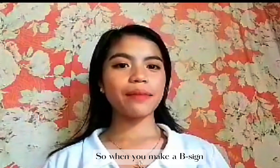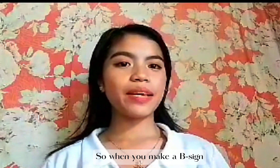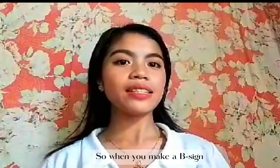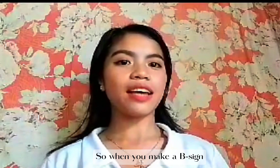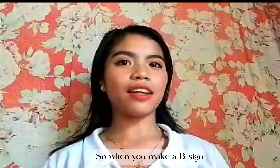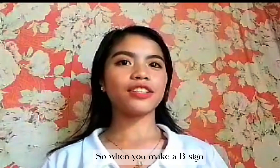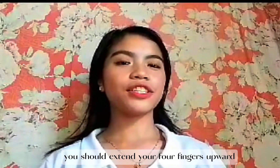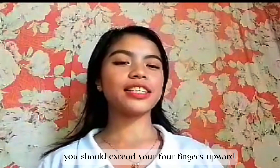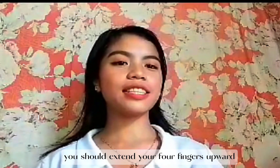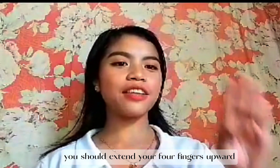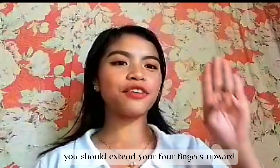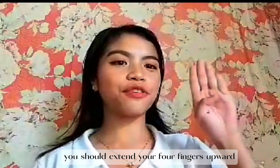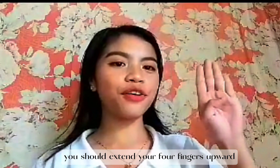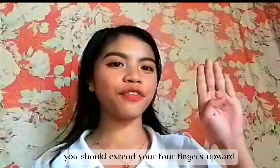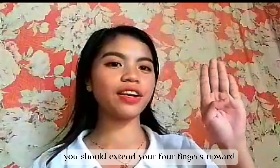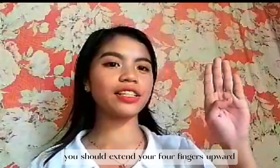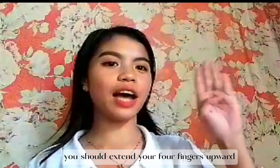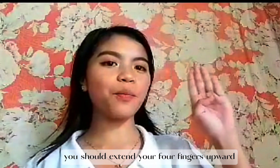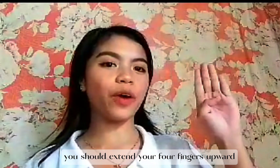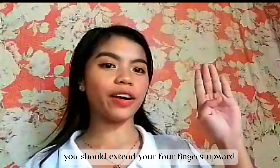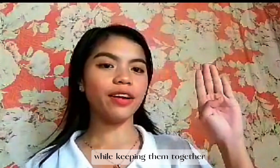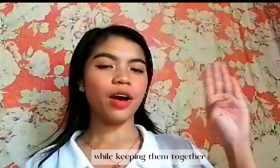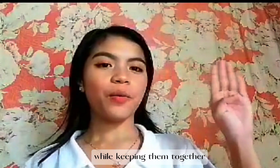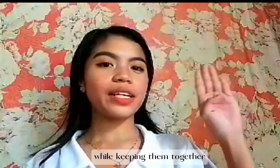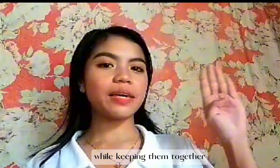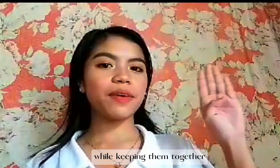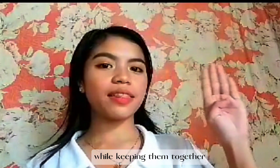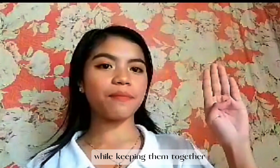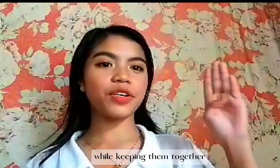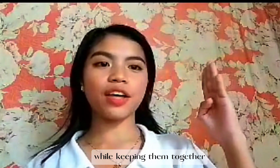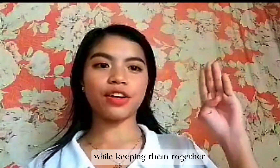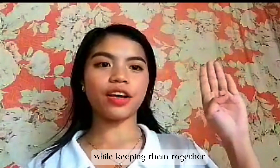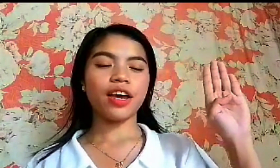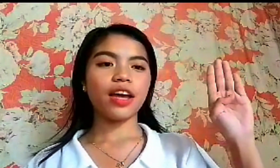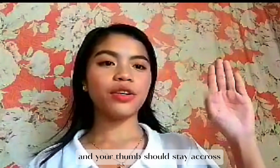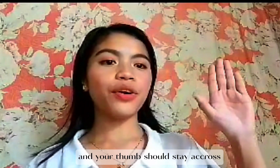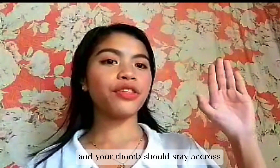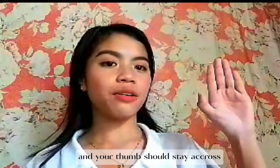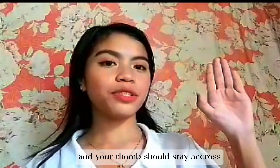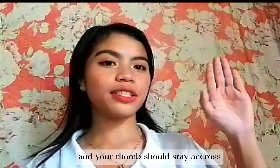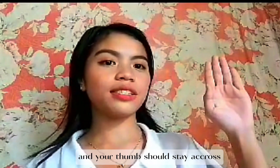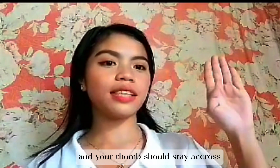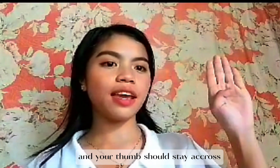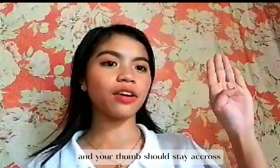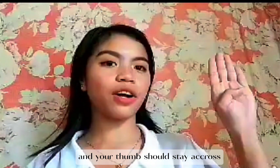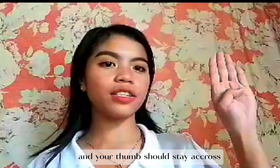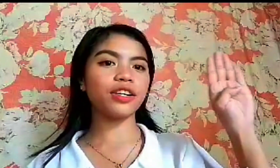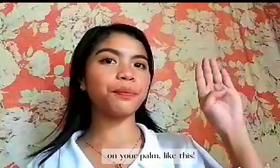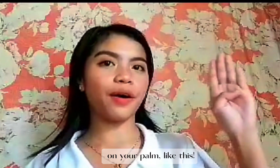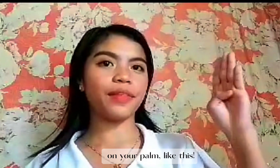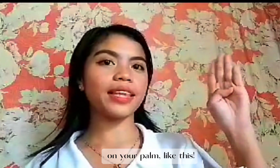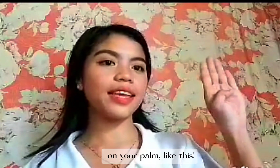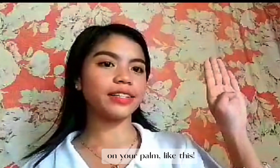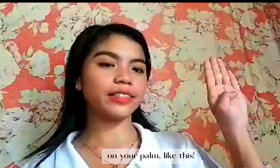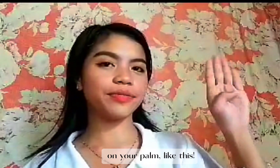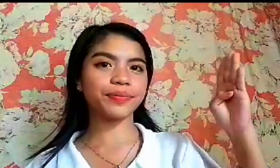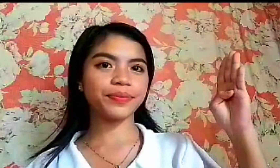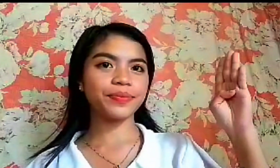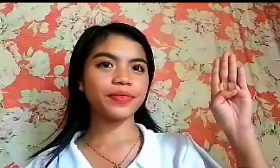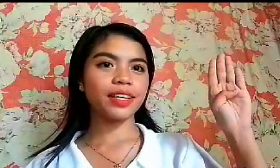B sign, you should extend your four fingers upward while keeping them together. And your thumb should stay across your palm like this.